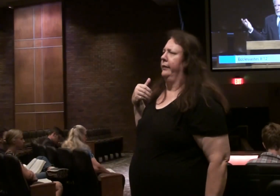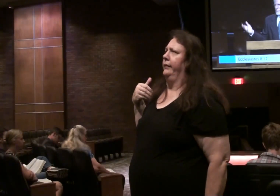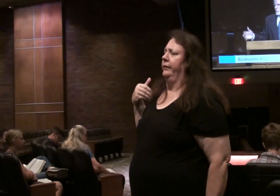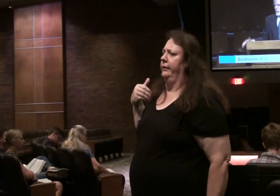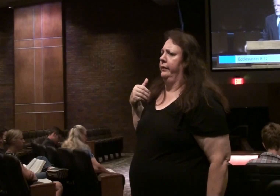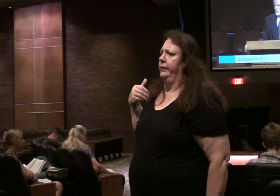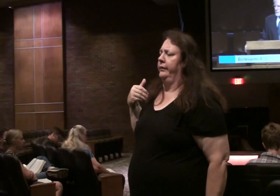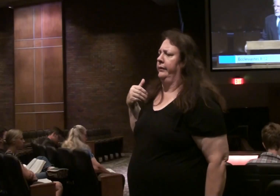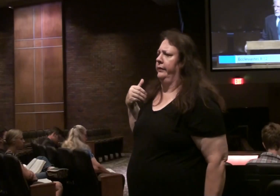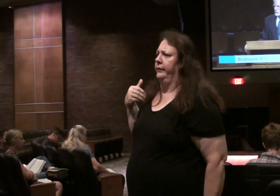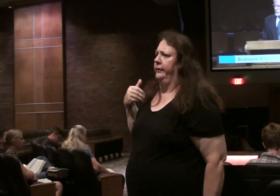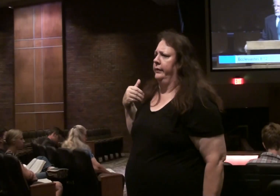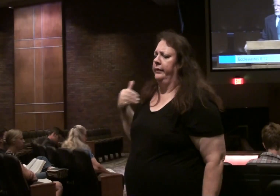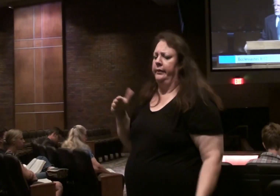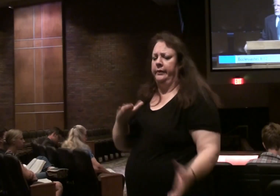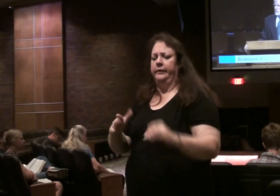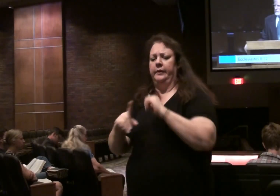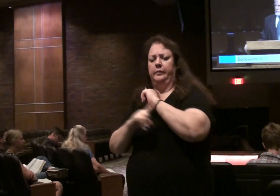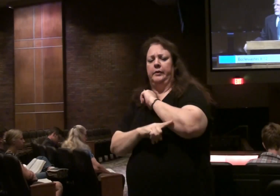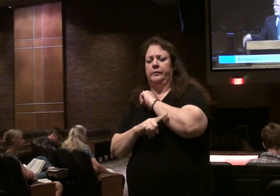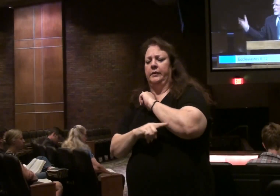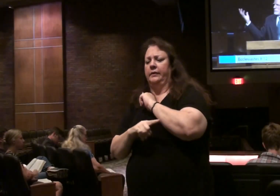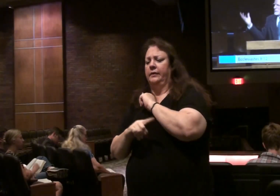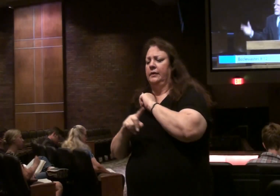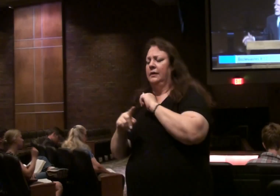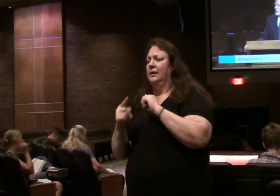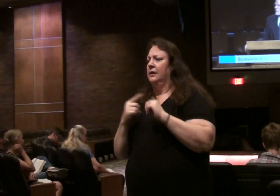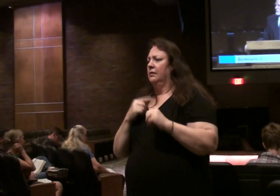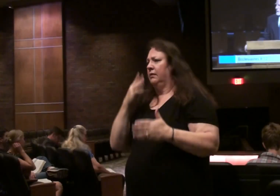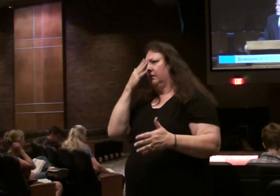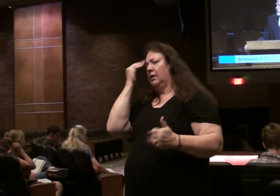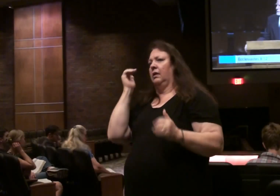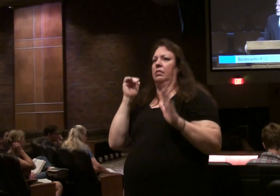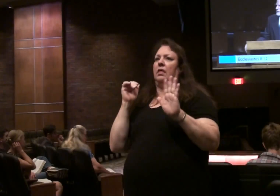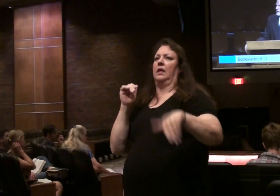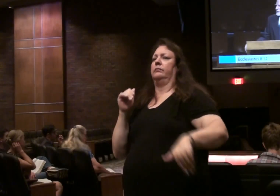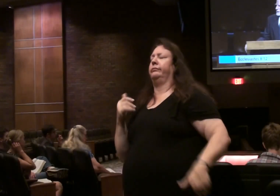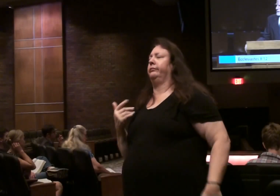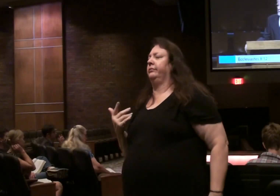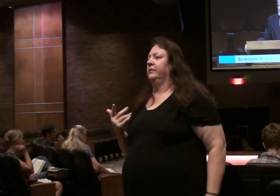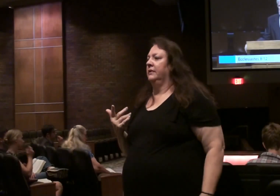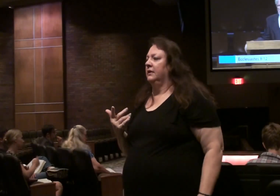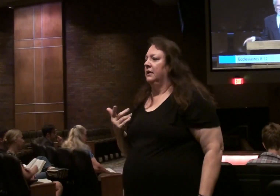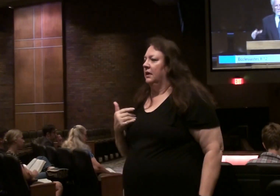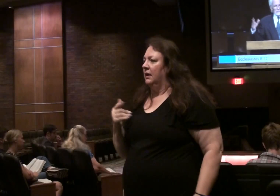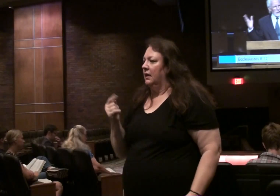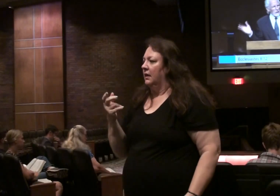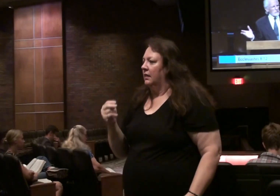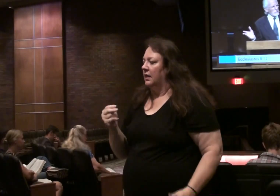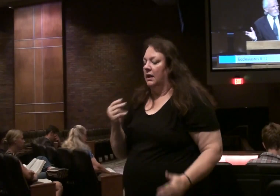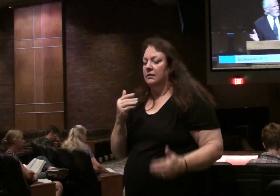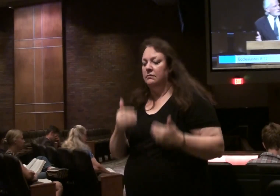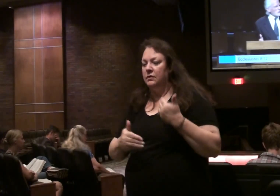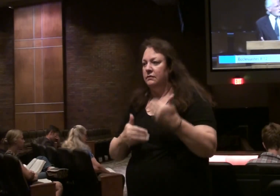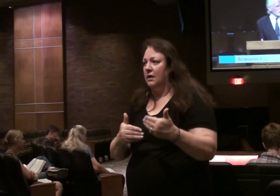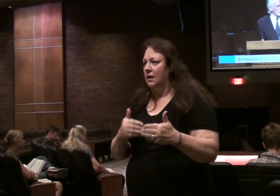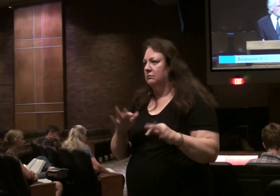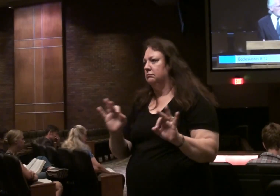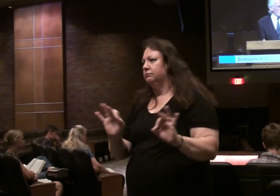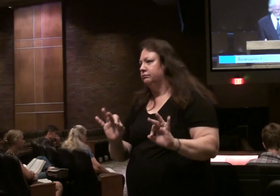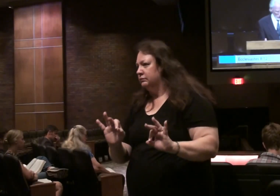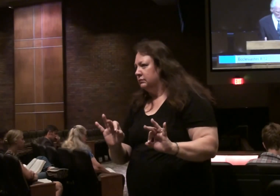they think, well, capital punishment is no deterrent. Of course not. Everybody's forgot about that crime and, moved on. It's